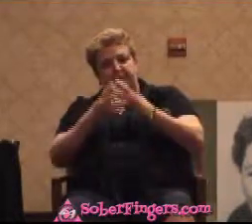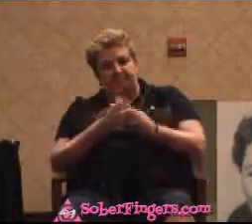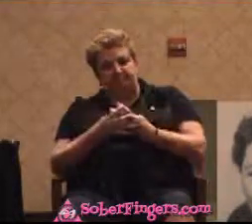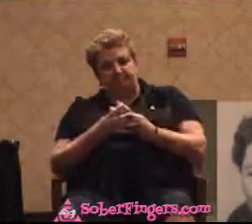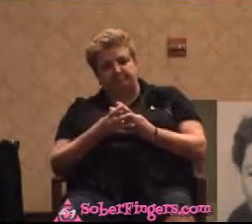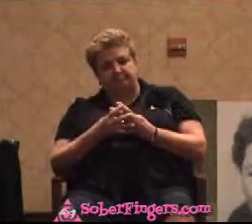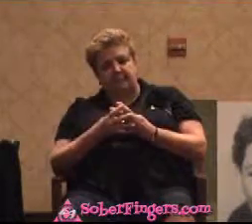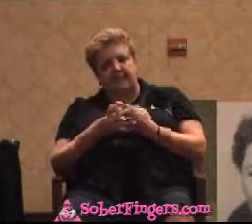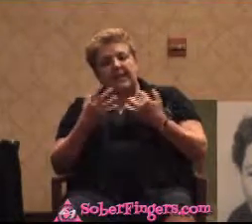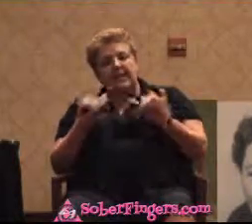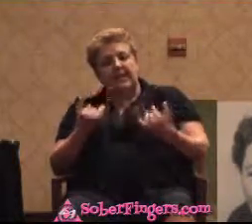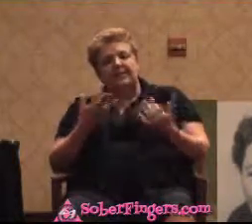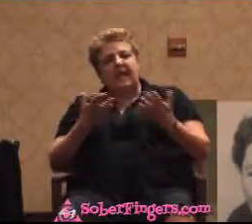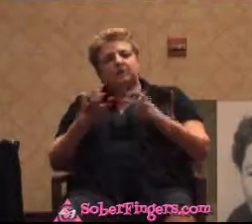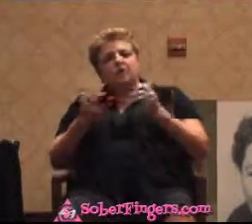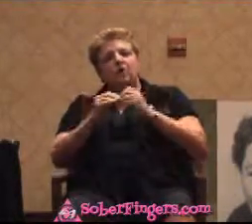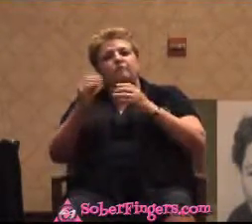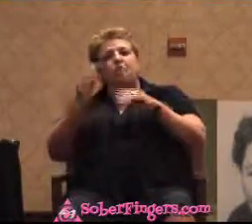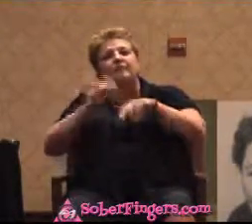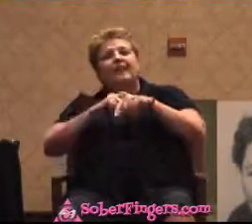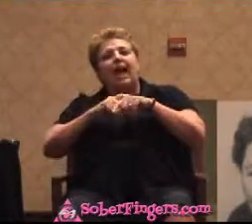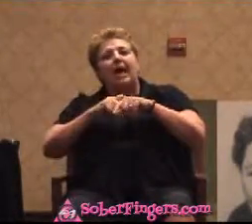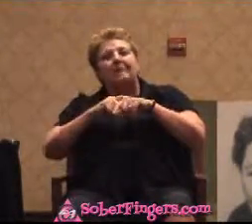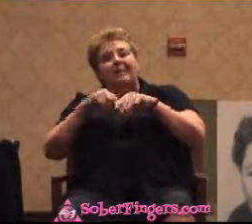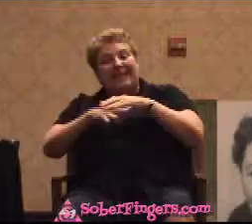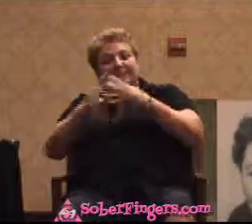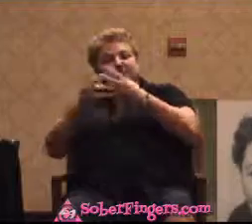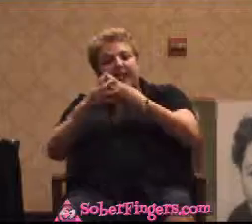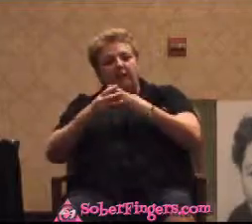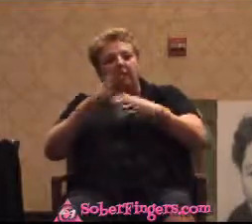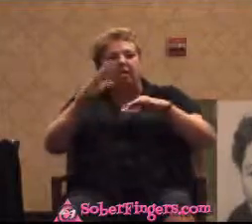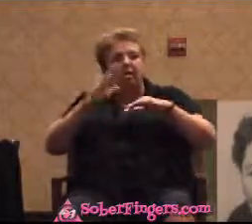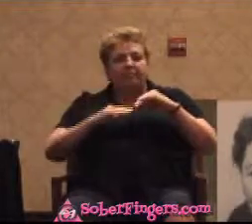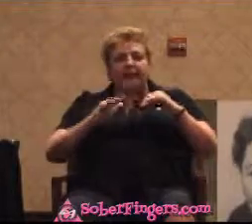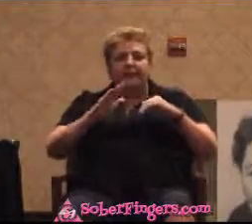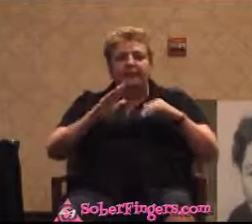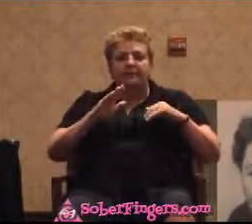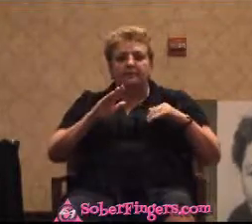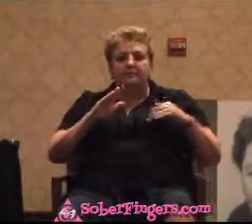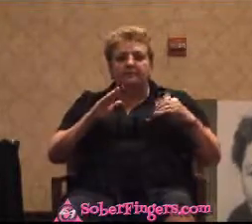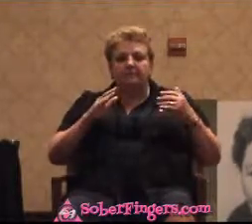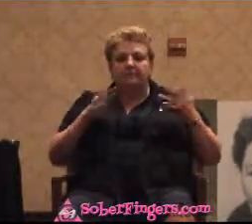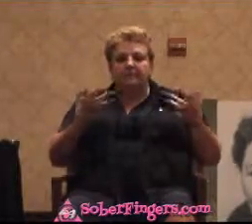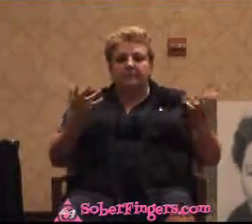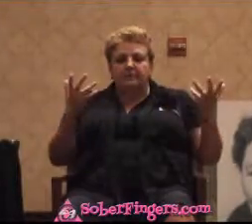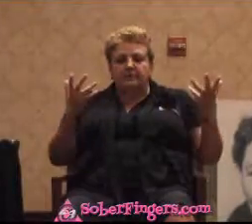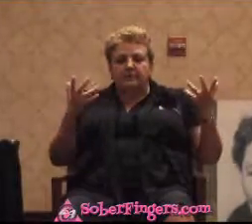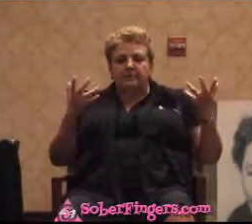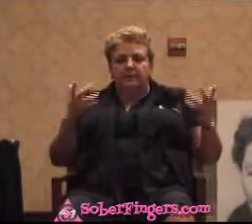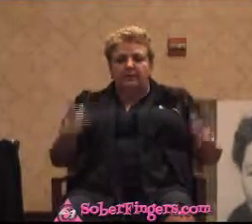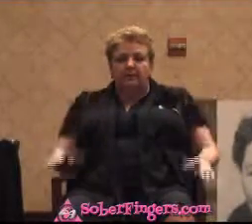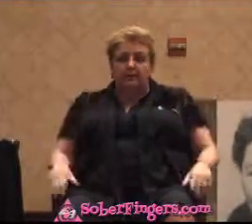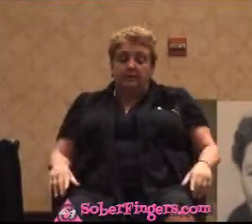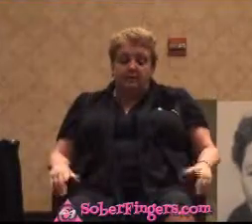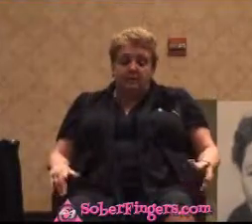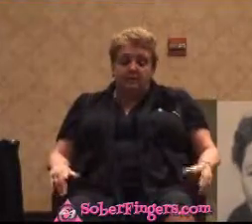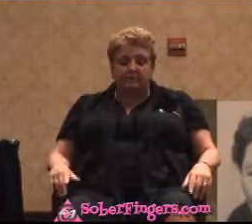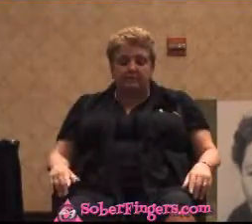alive. And thank God for the people that take Alcoholics Anonymous into the penitentiary, because